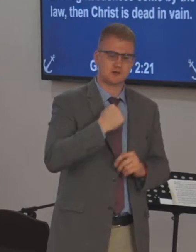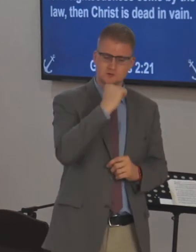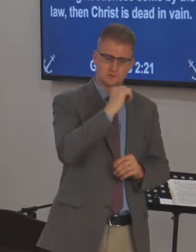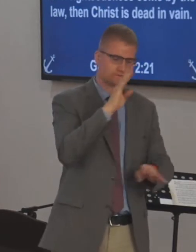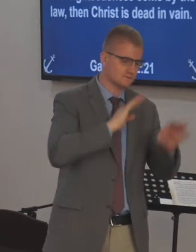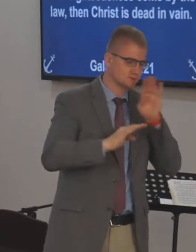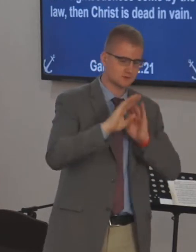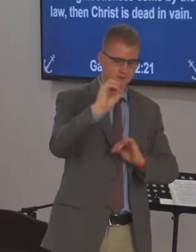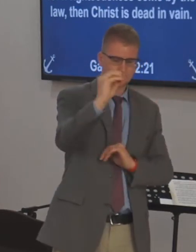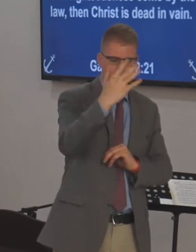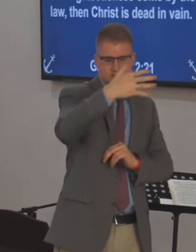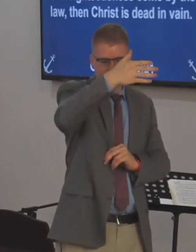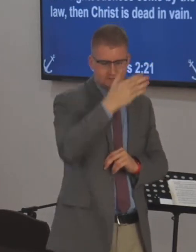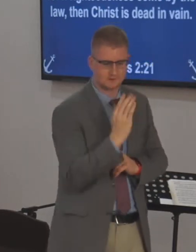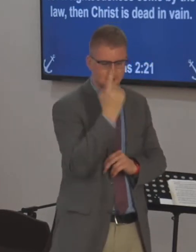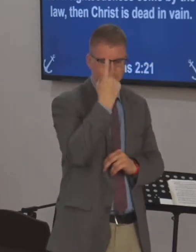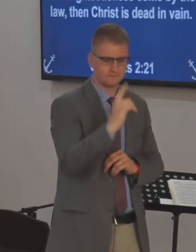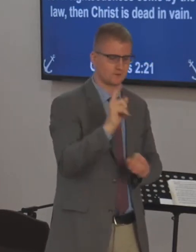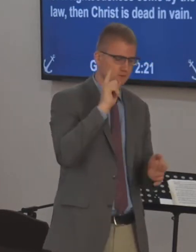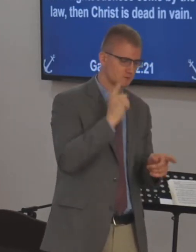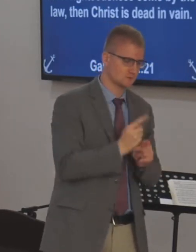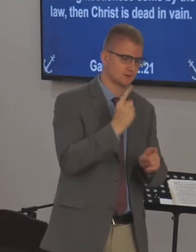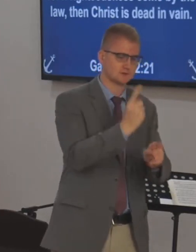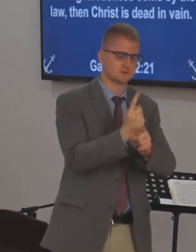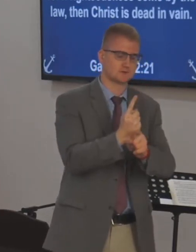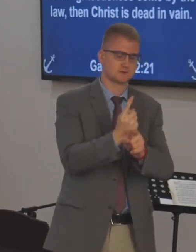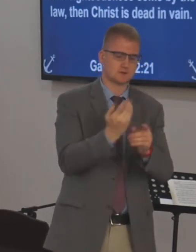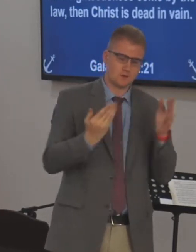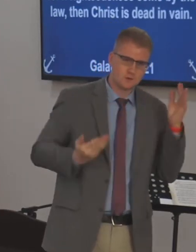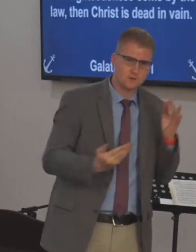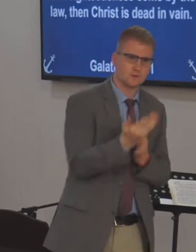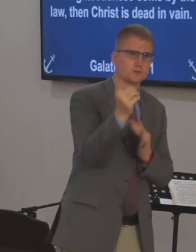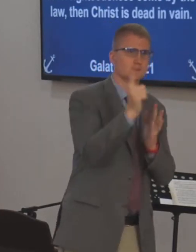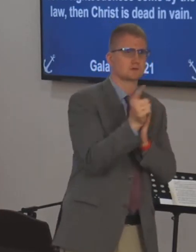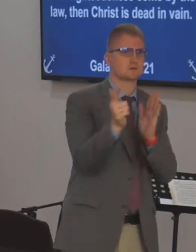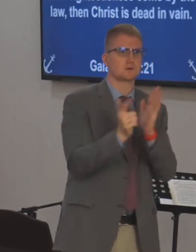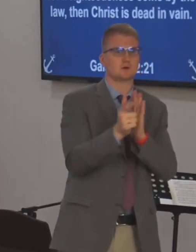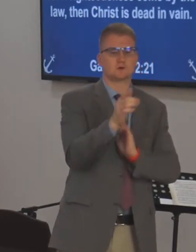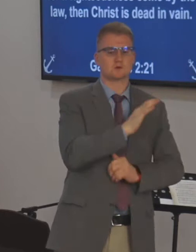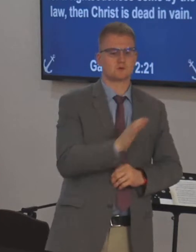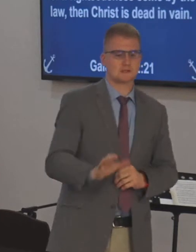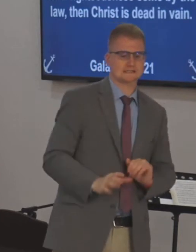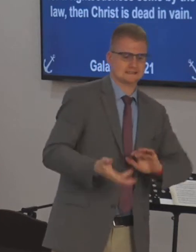God, for if righteousness come by the law, then Christ is dead in vain.